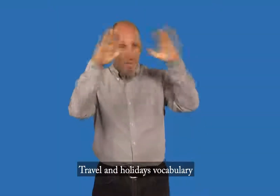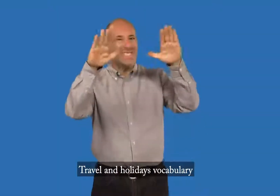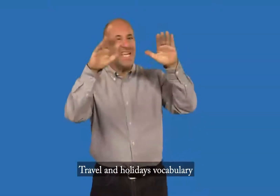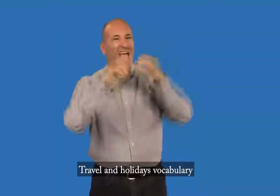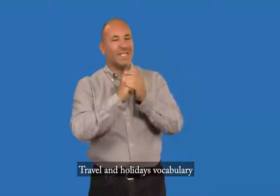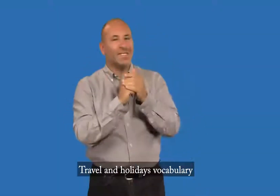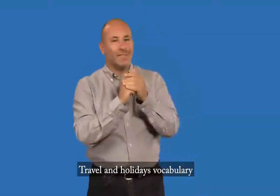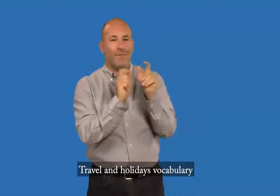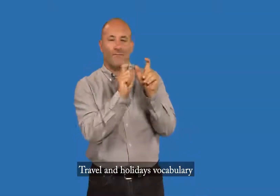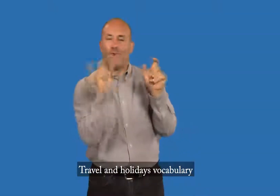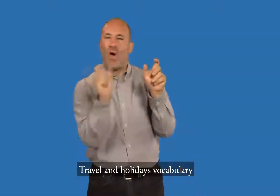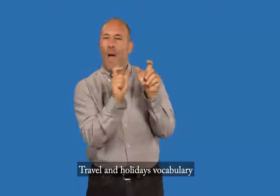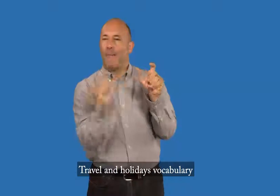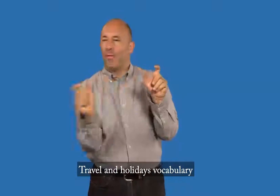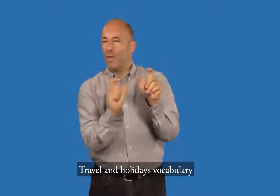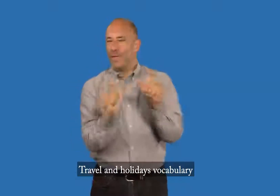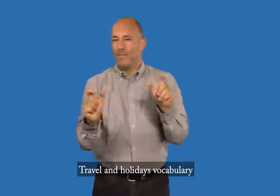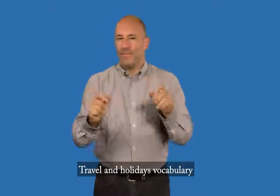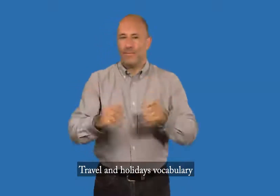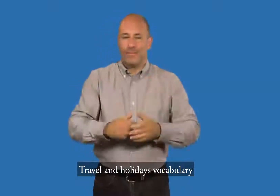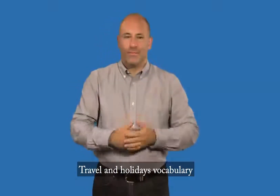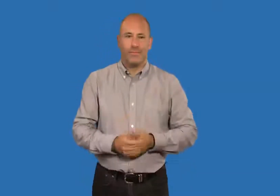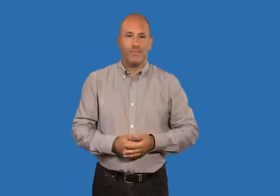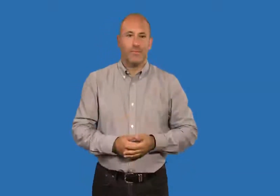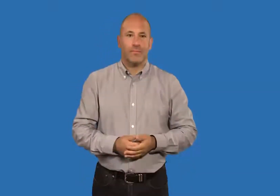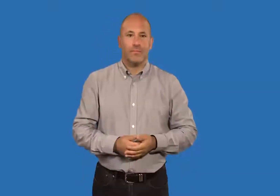Travel and holidays vocabulary.